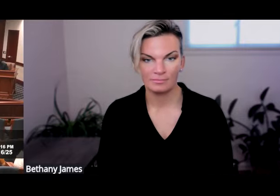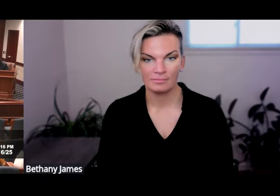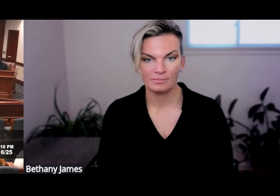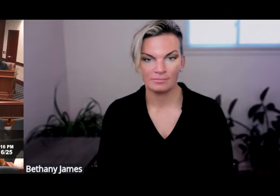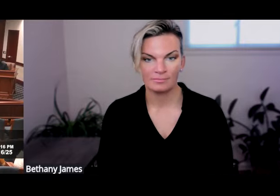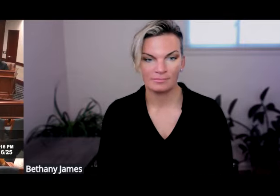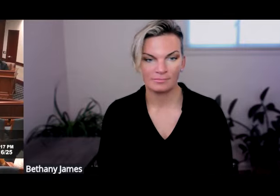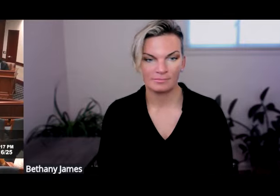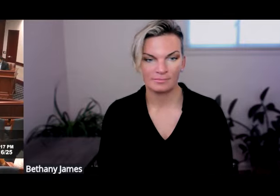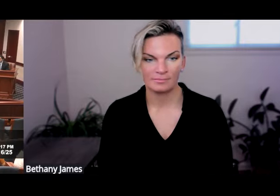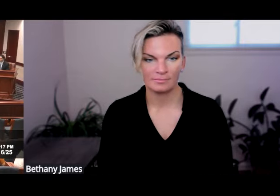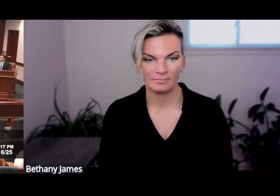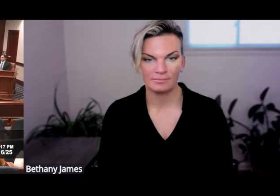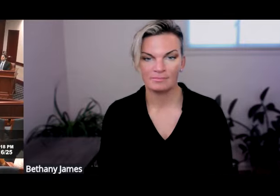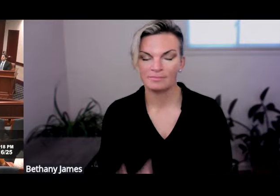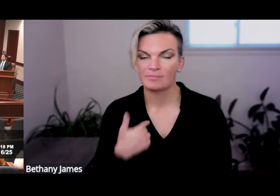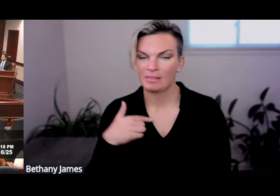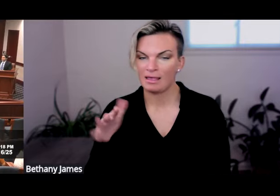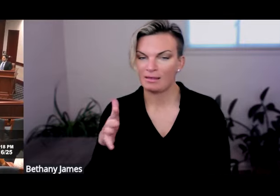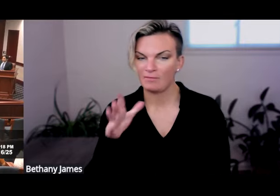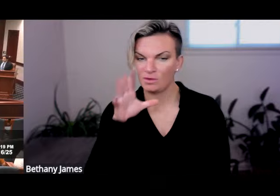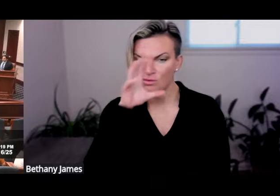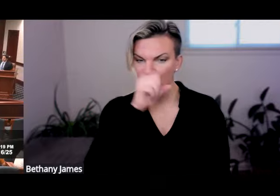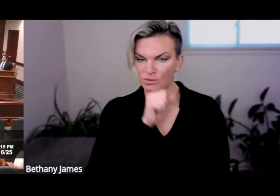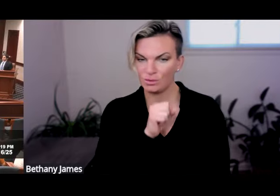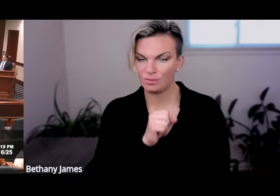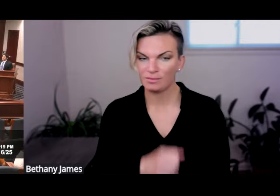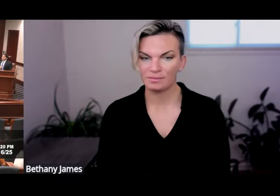It's kind of assumed, right? It's good at